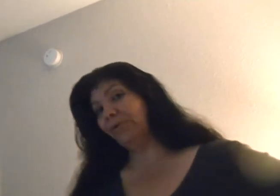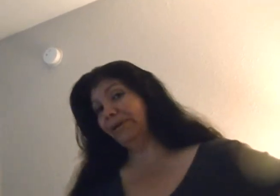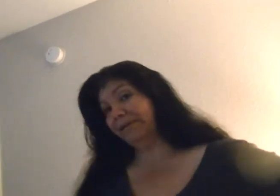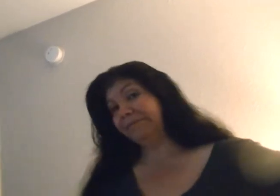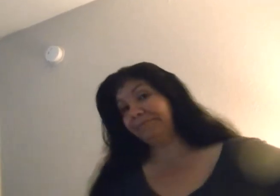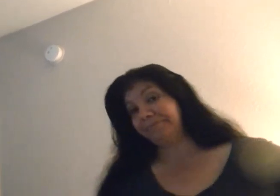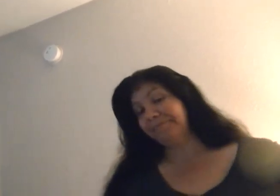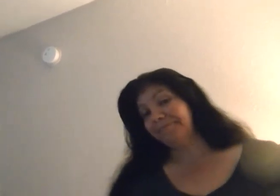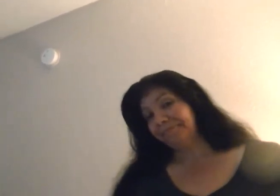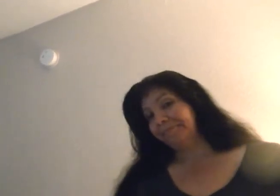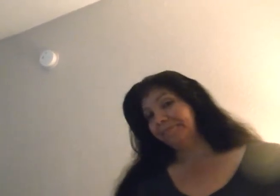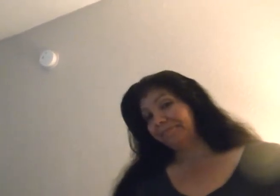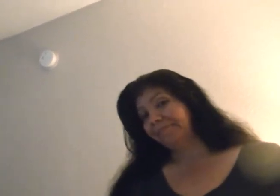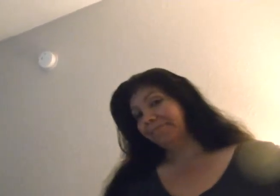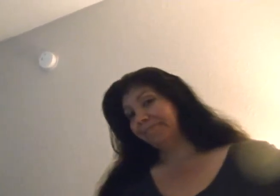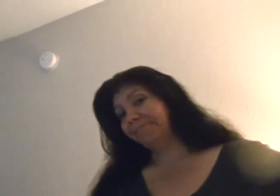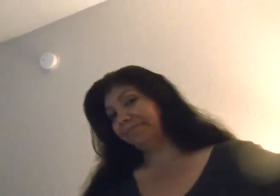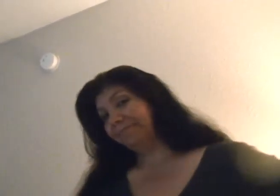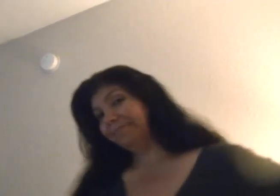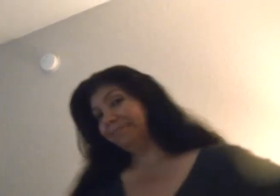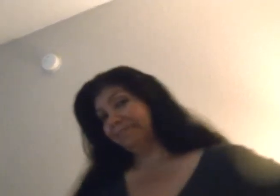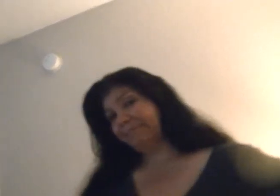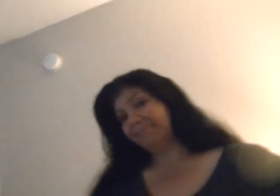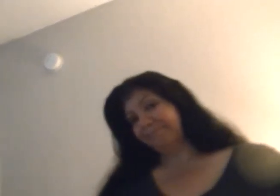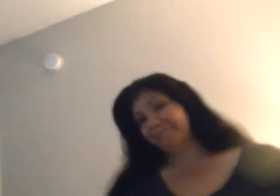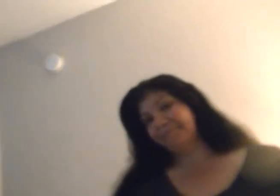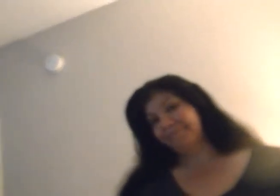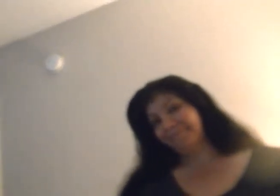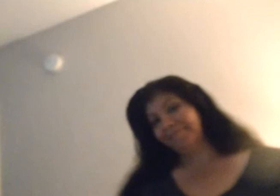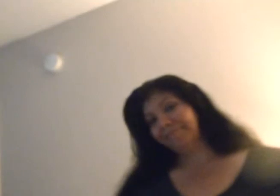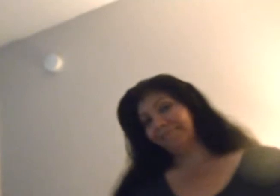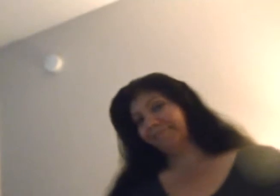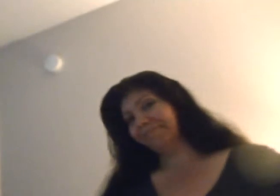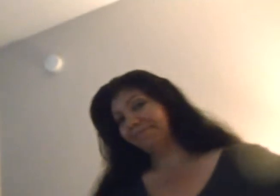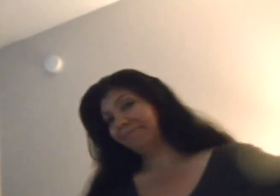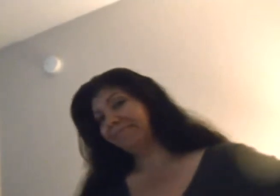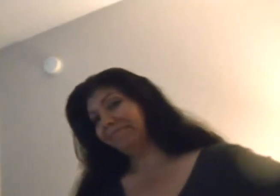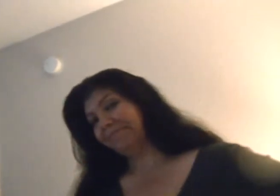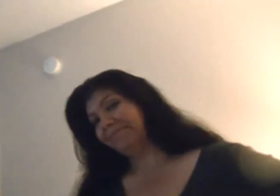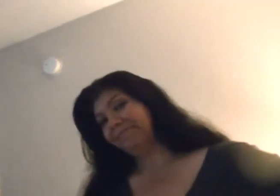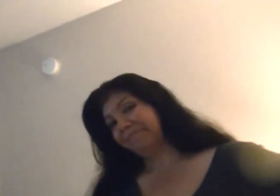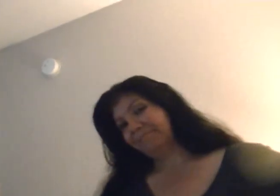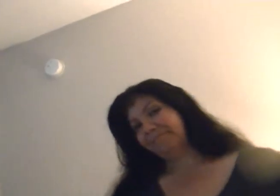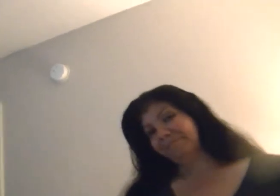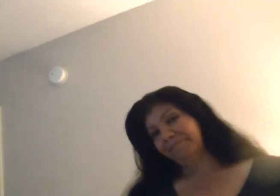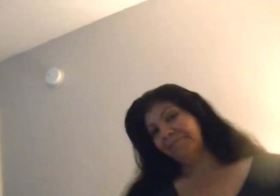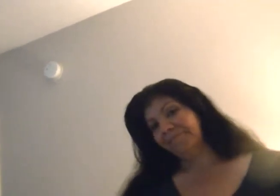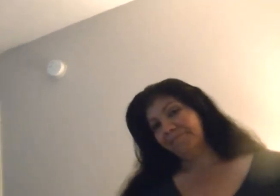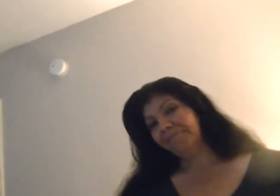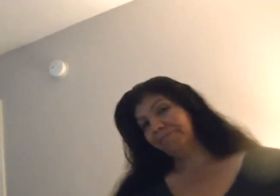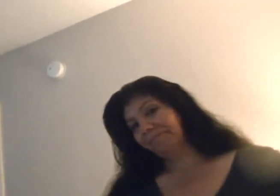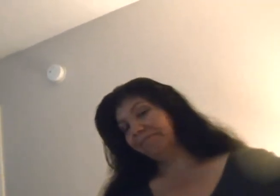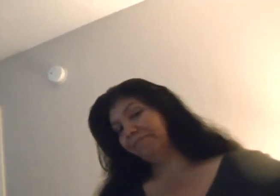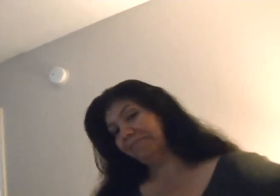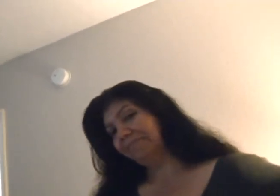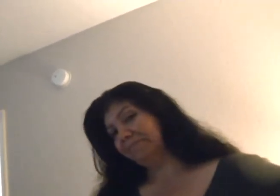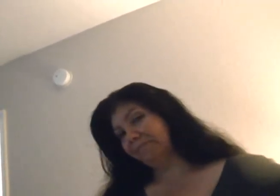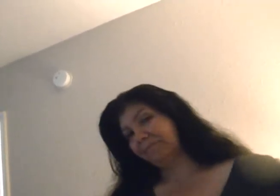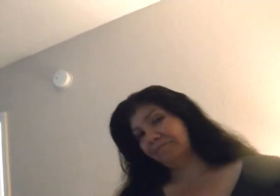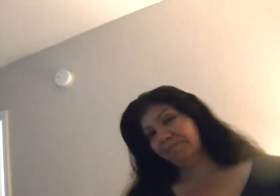yeah. Because see, there is a fiery persecution of trials and tribulations with the enemy that come to